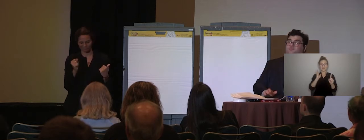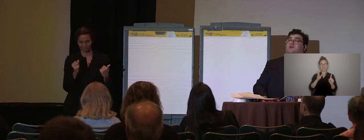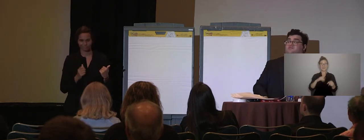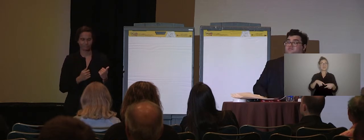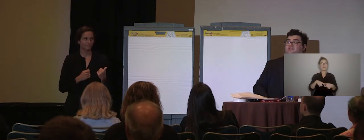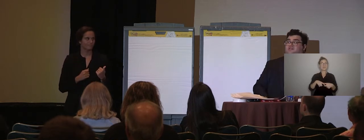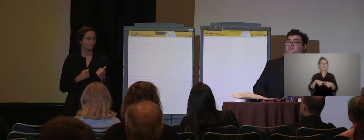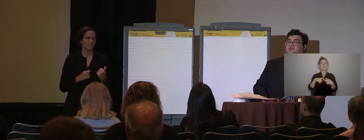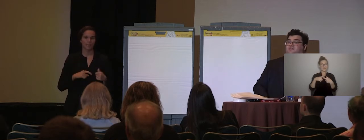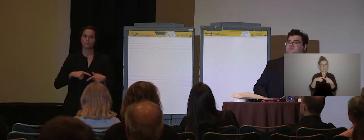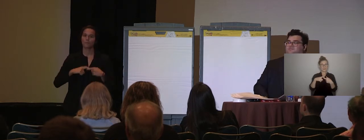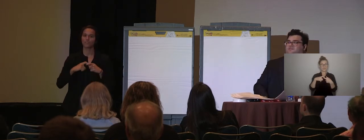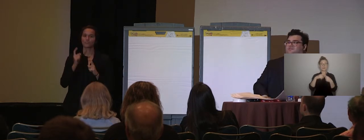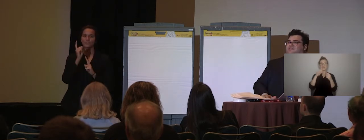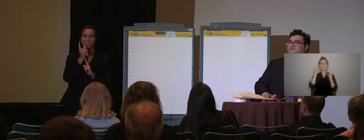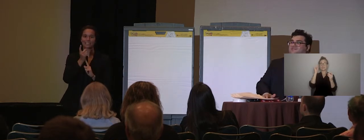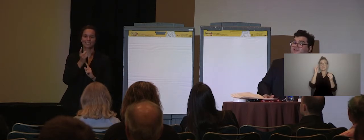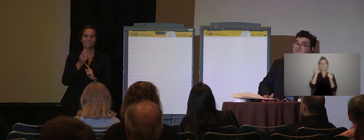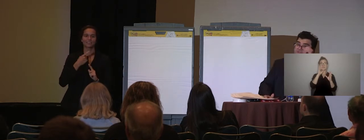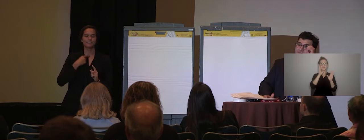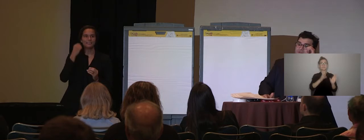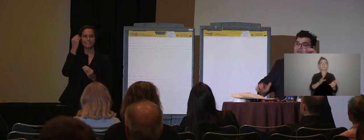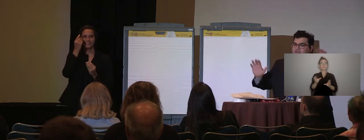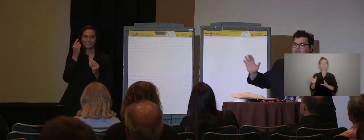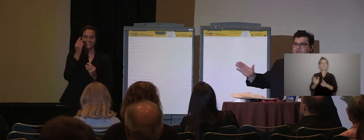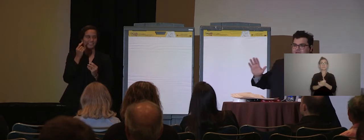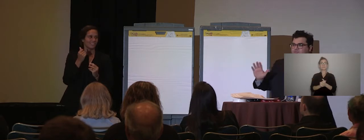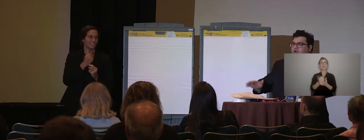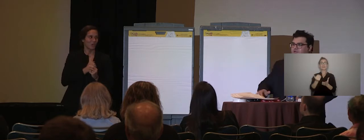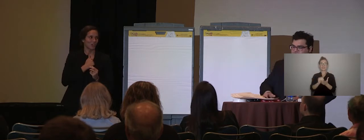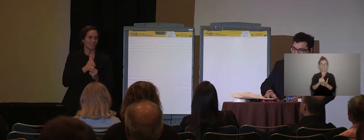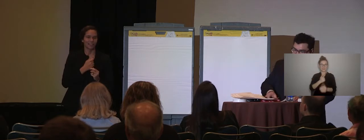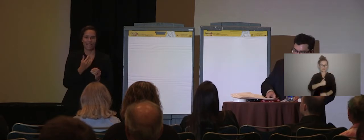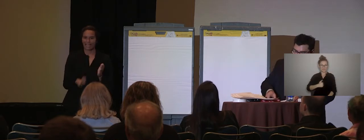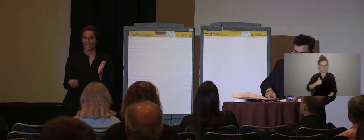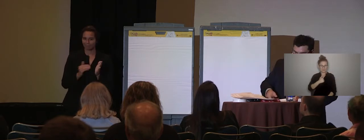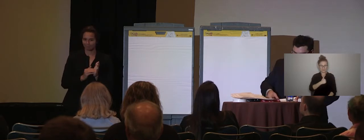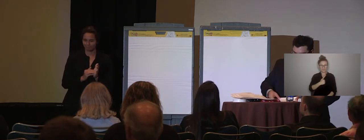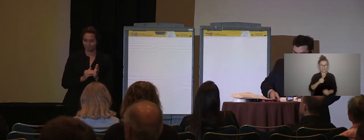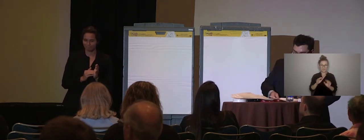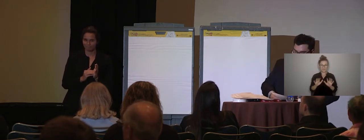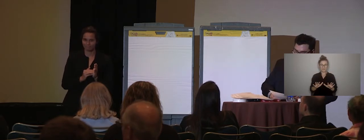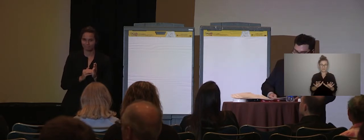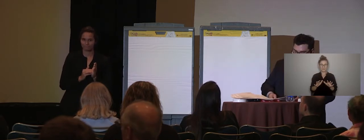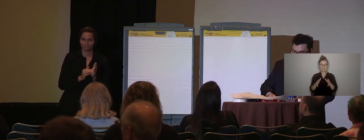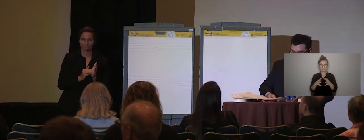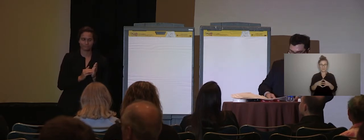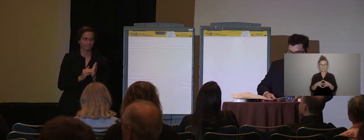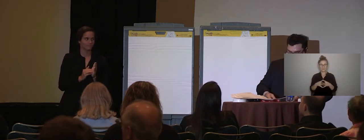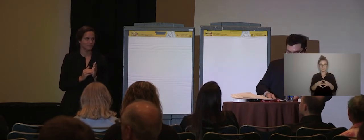I'm going to pause for a second and collect myself. I again apologize.